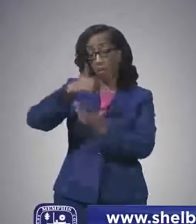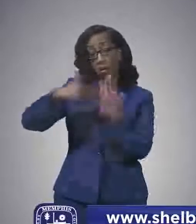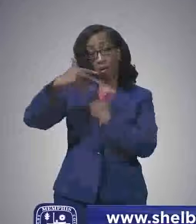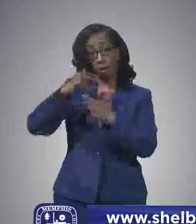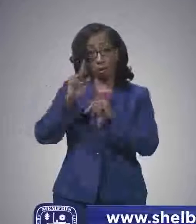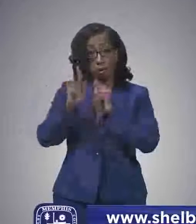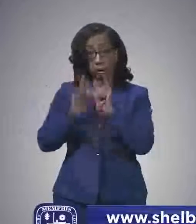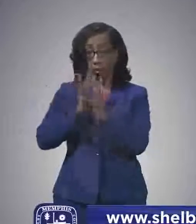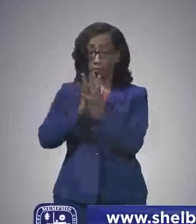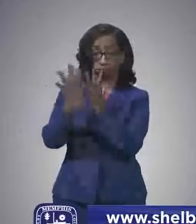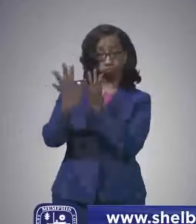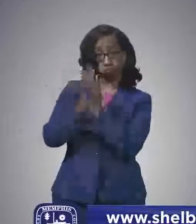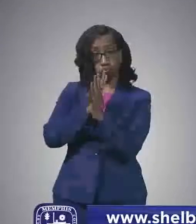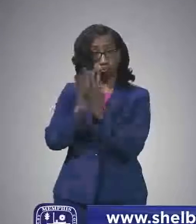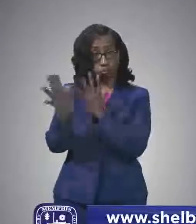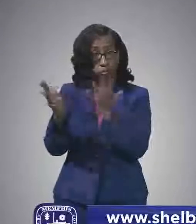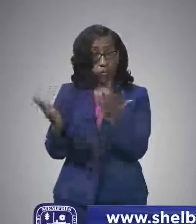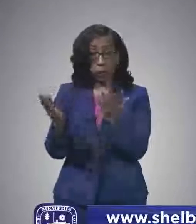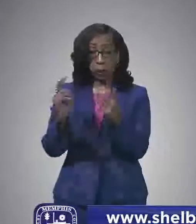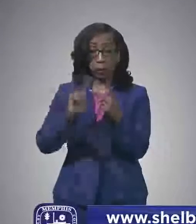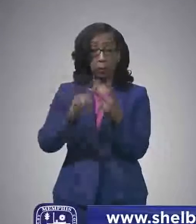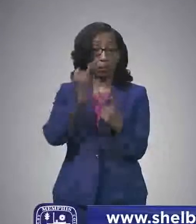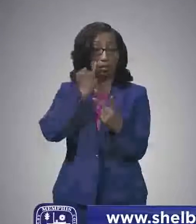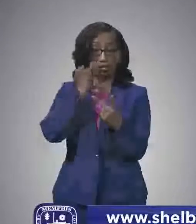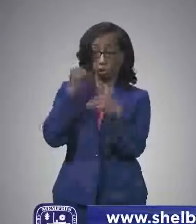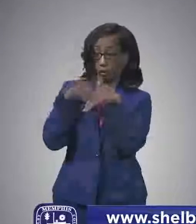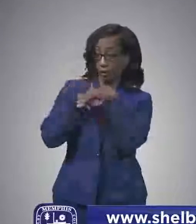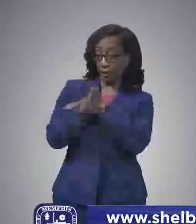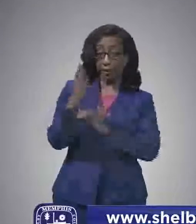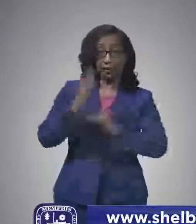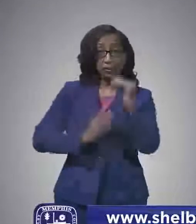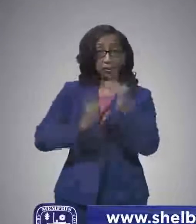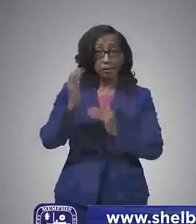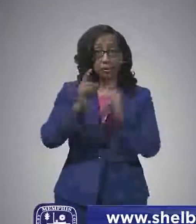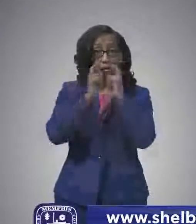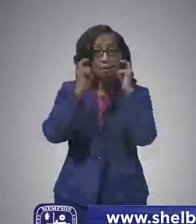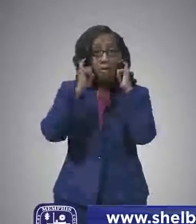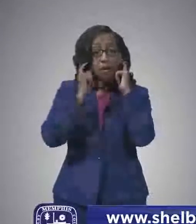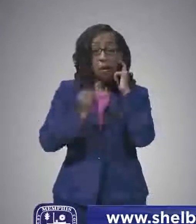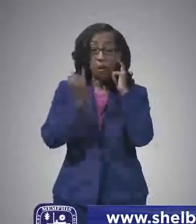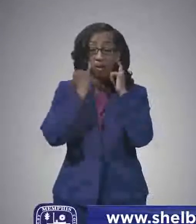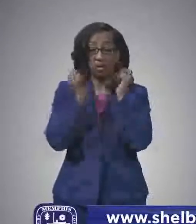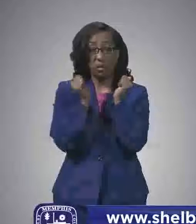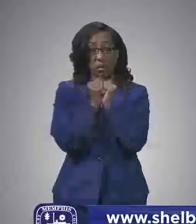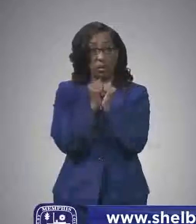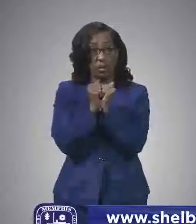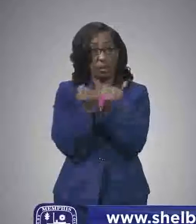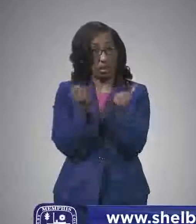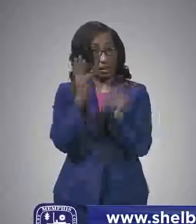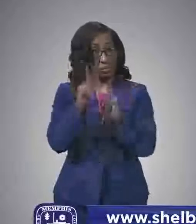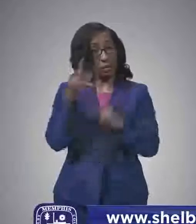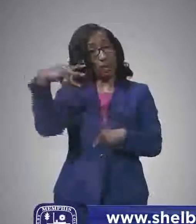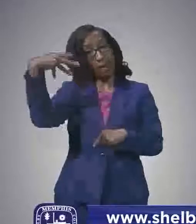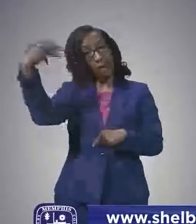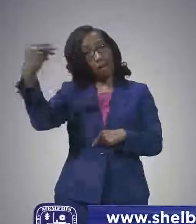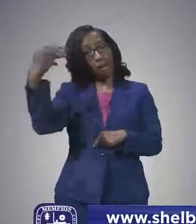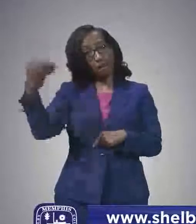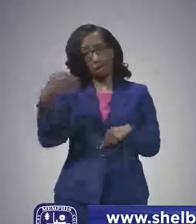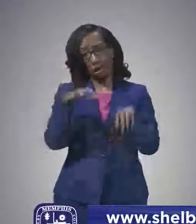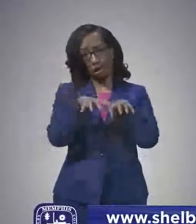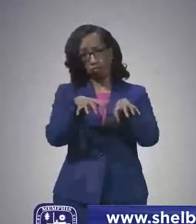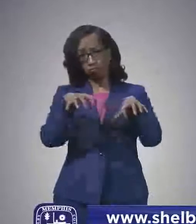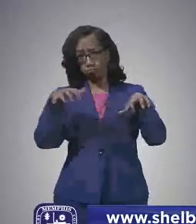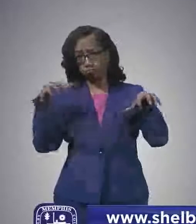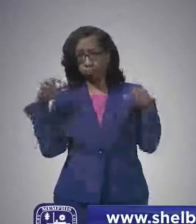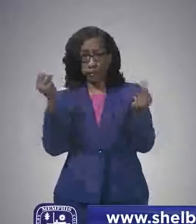you know you are going to be in indoor settings, when you know you are going to be in crowded settings outdoors. And